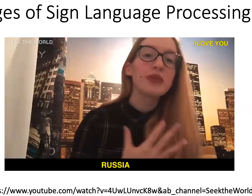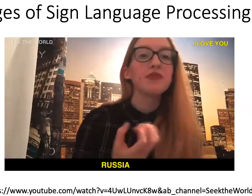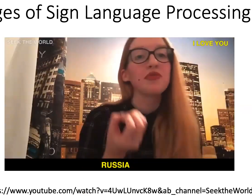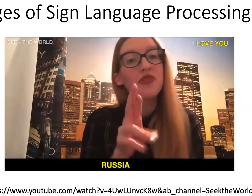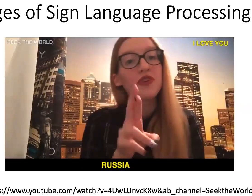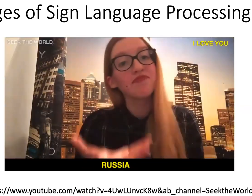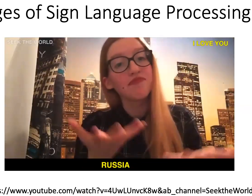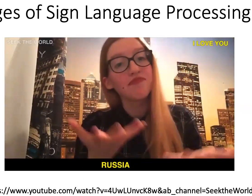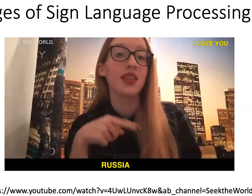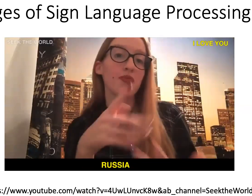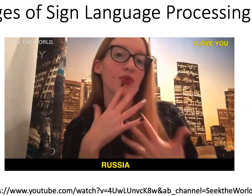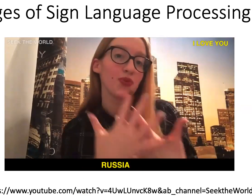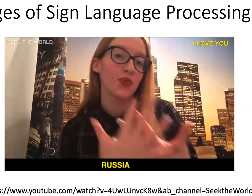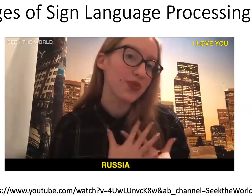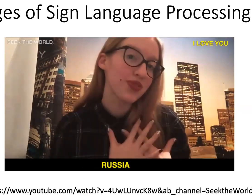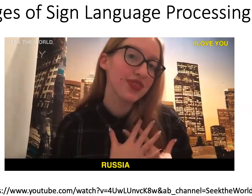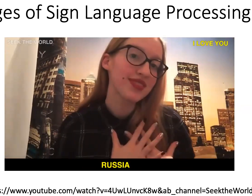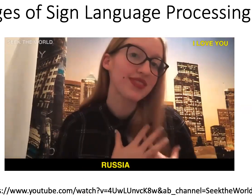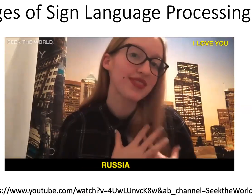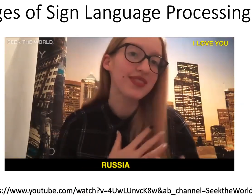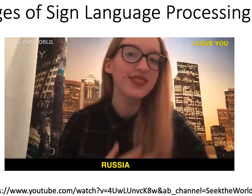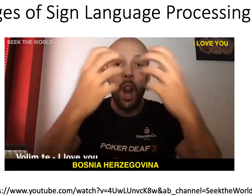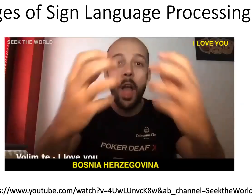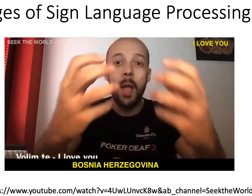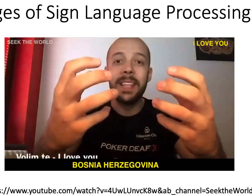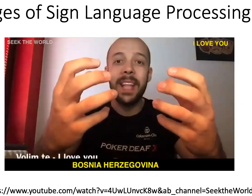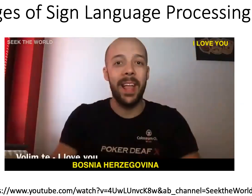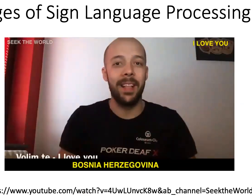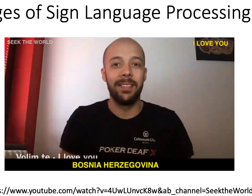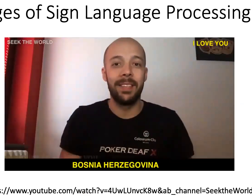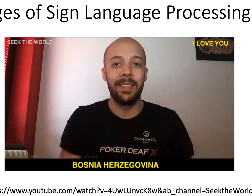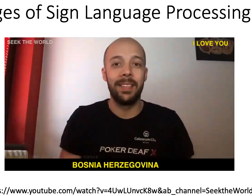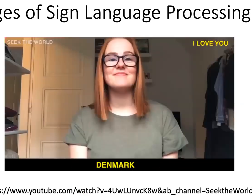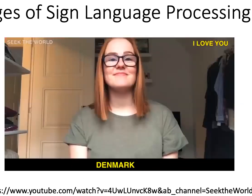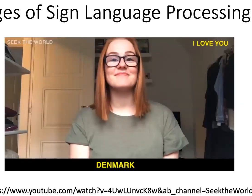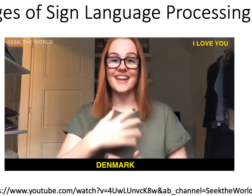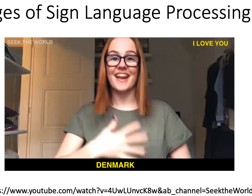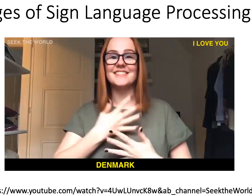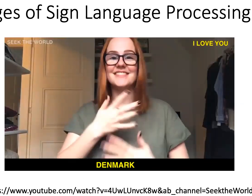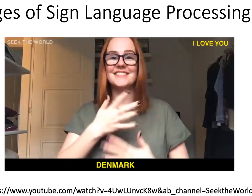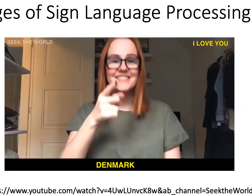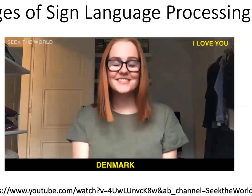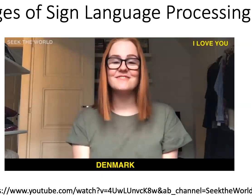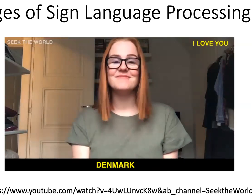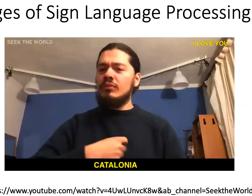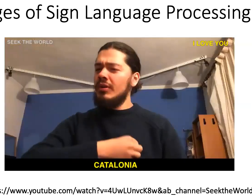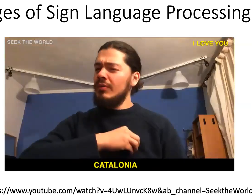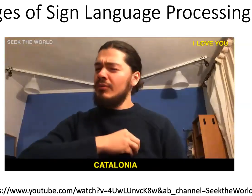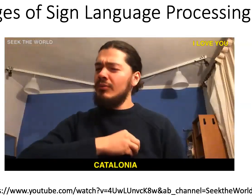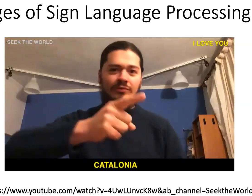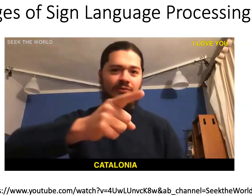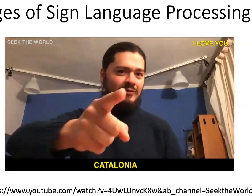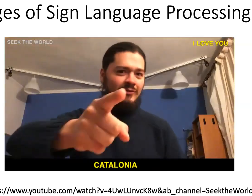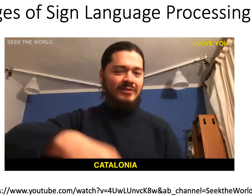So Very cool. solving the challenge for one sign language, it doesn't mean that we have solved the challenge for all sign languages, just like in